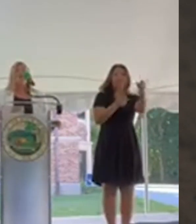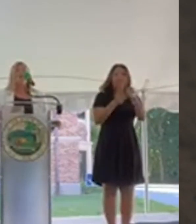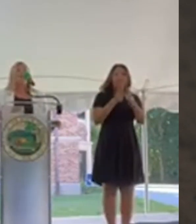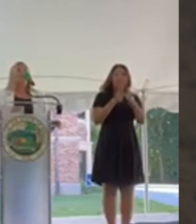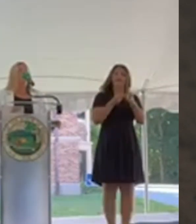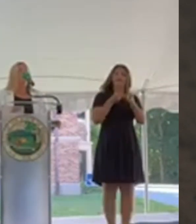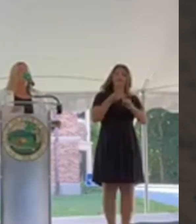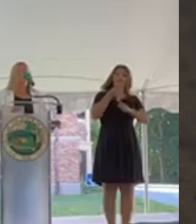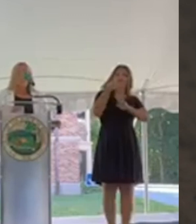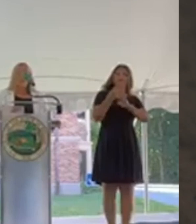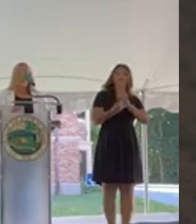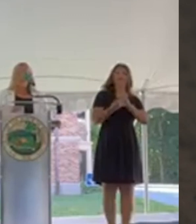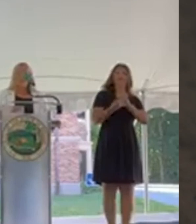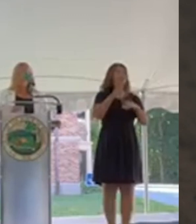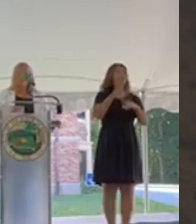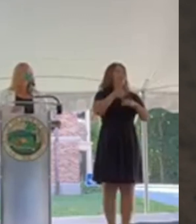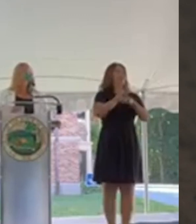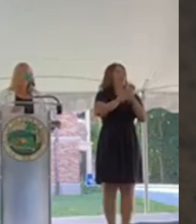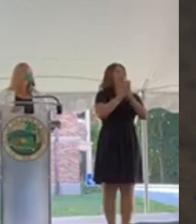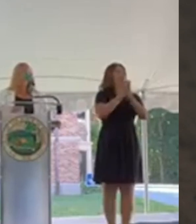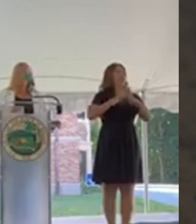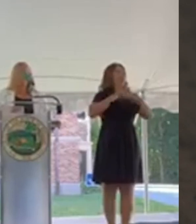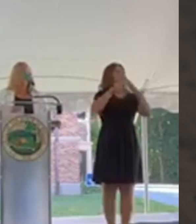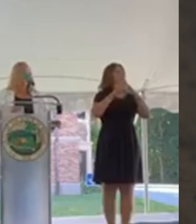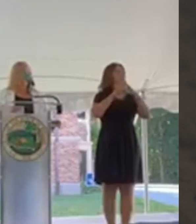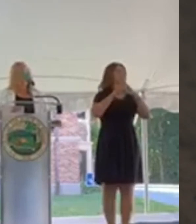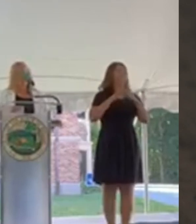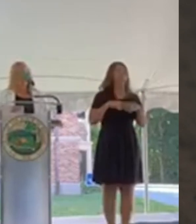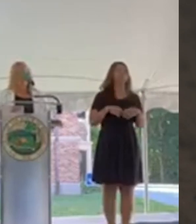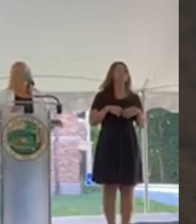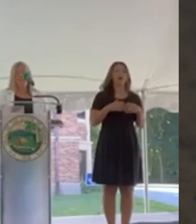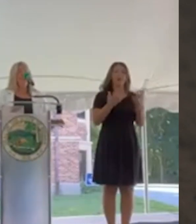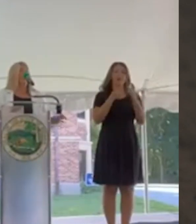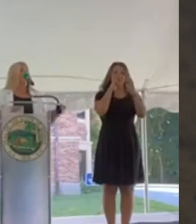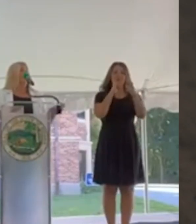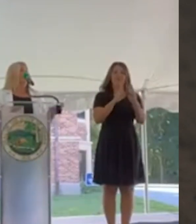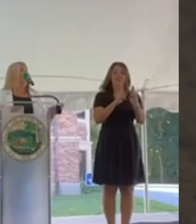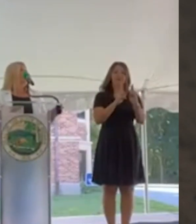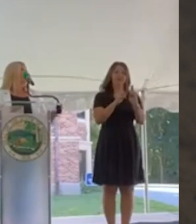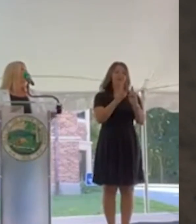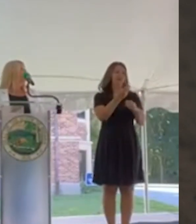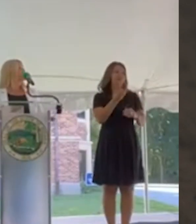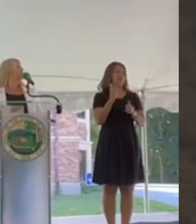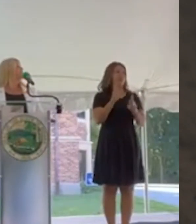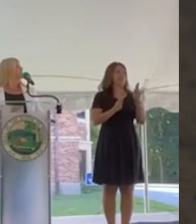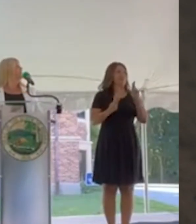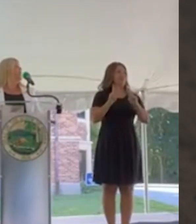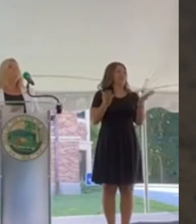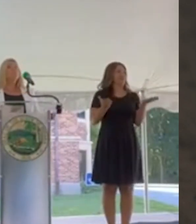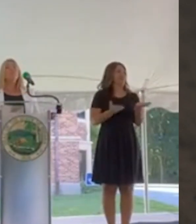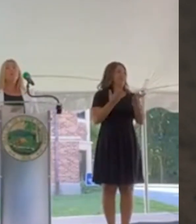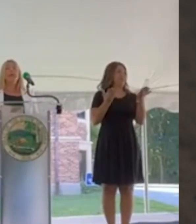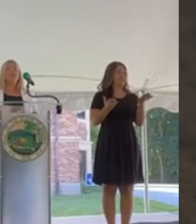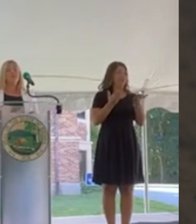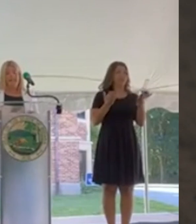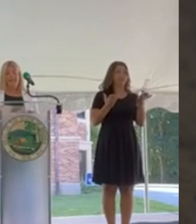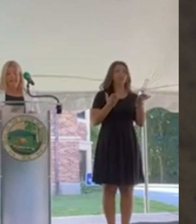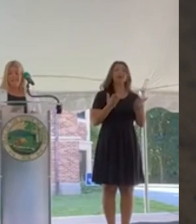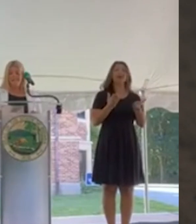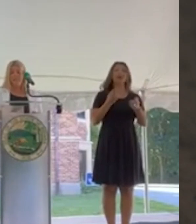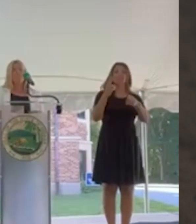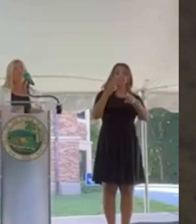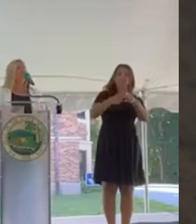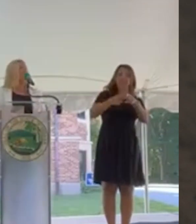So I would like to acknowledge several partners we have in attendance today. As I say your name, please stand or wave